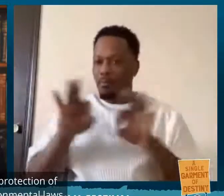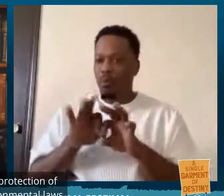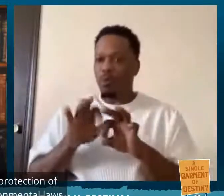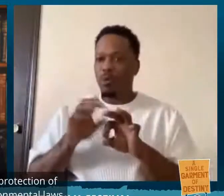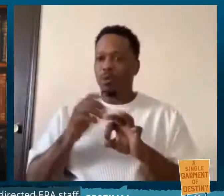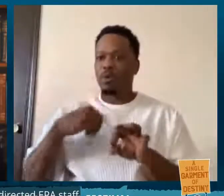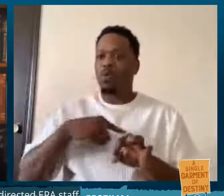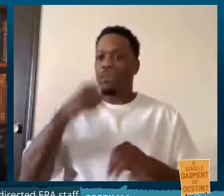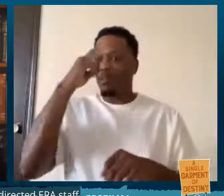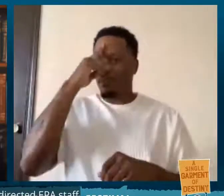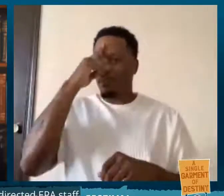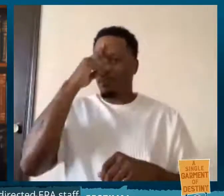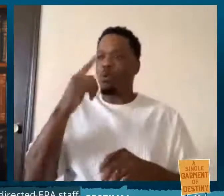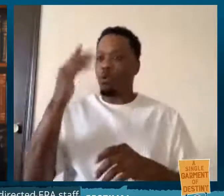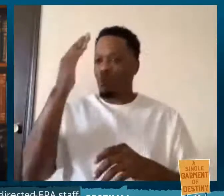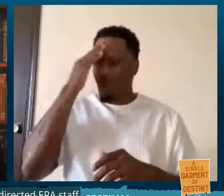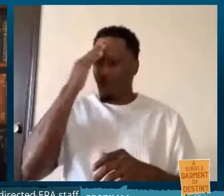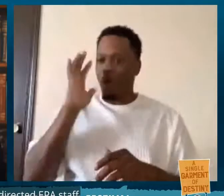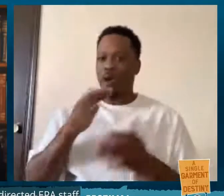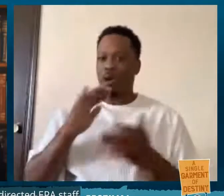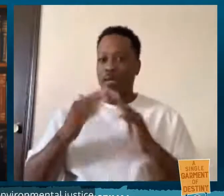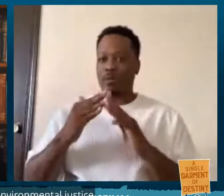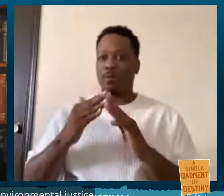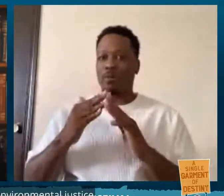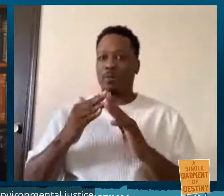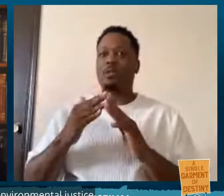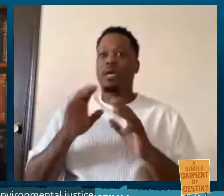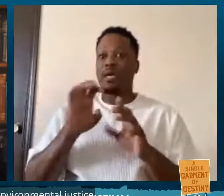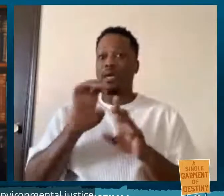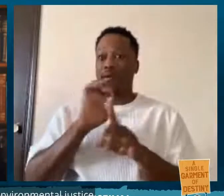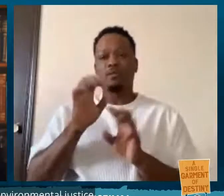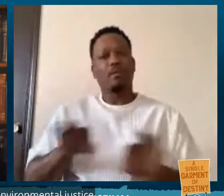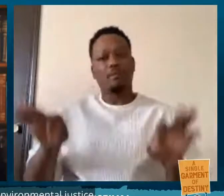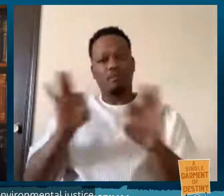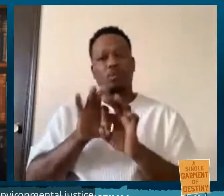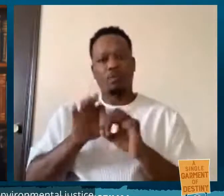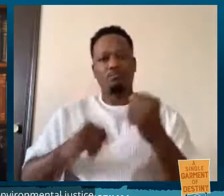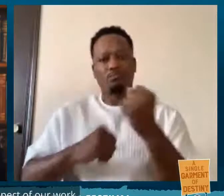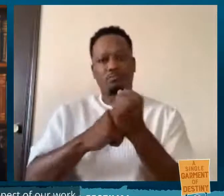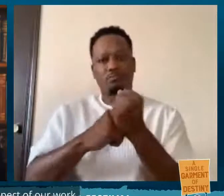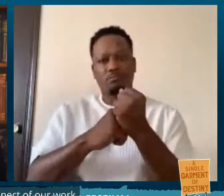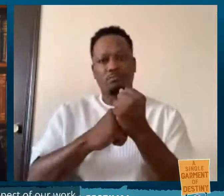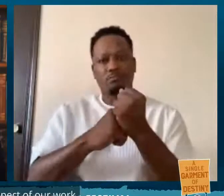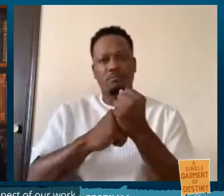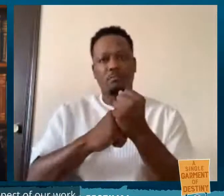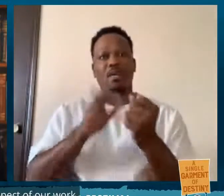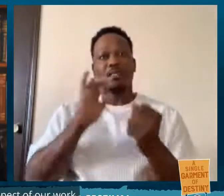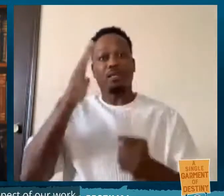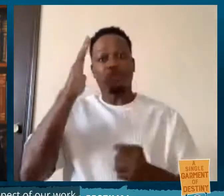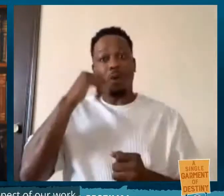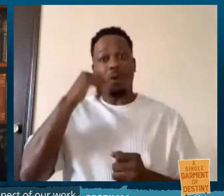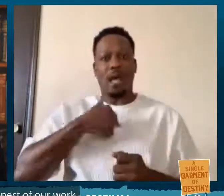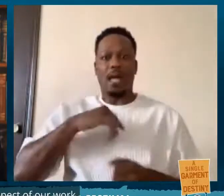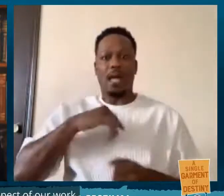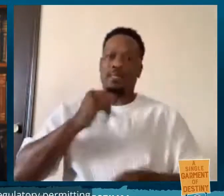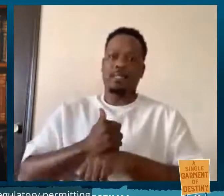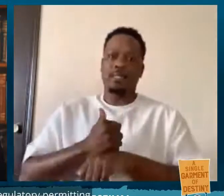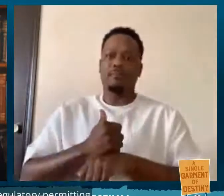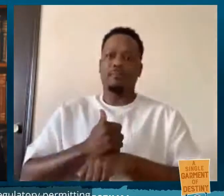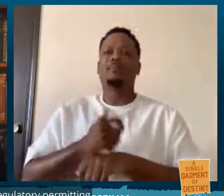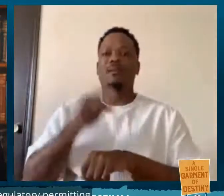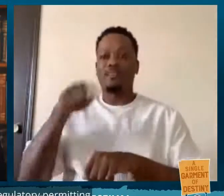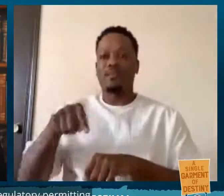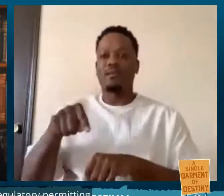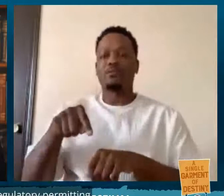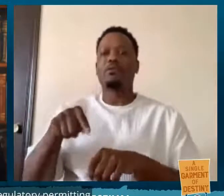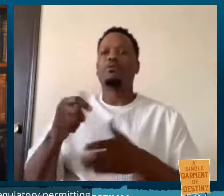laws. That's why I directed EPA staff to incorporate environmental justice into every aspect of our work,